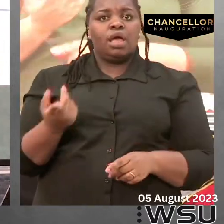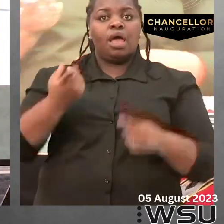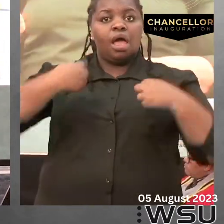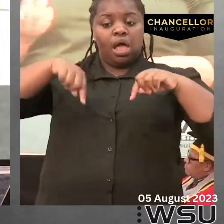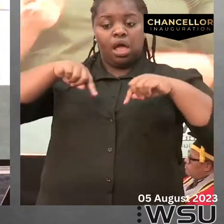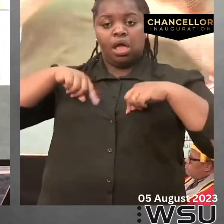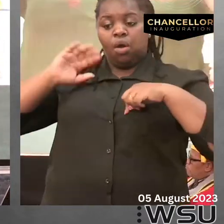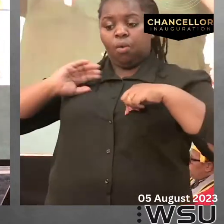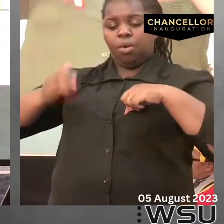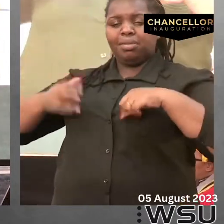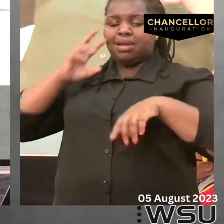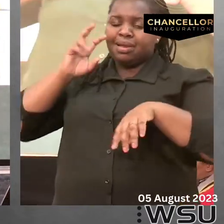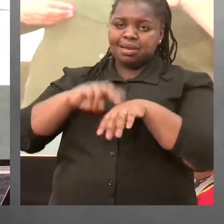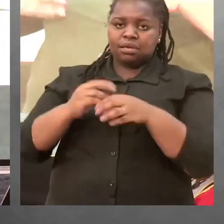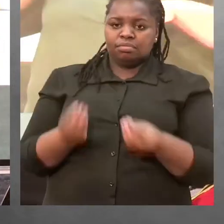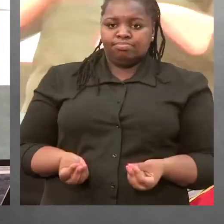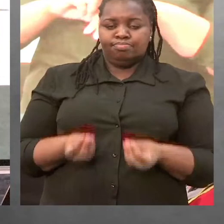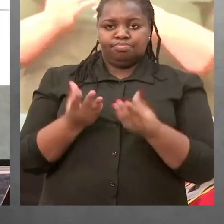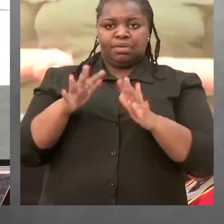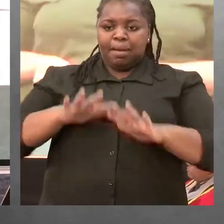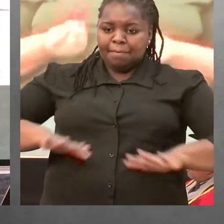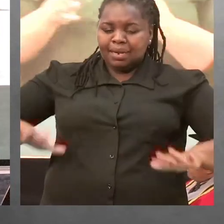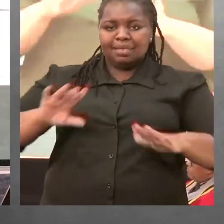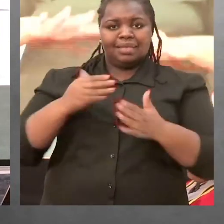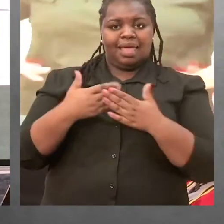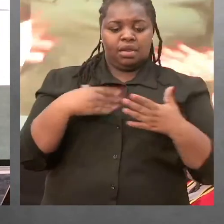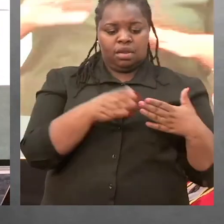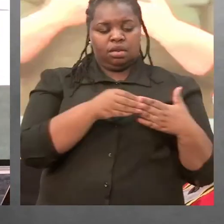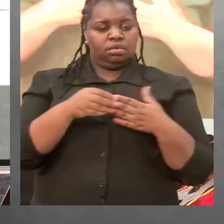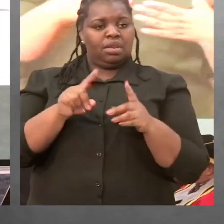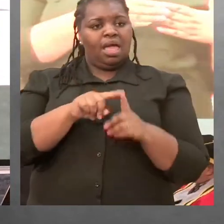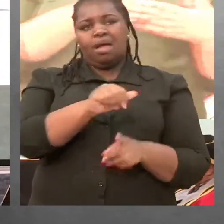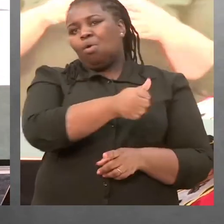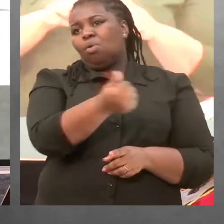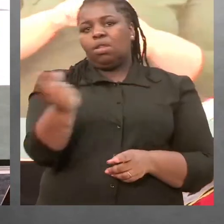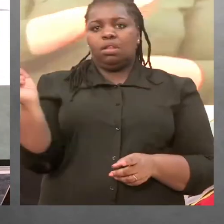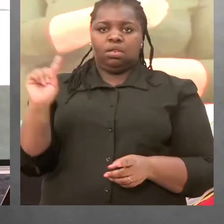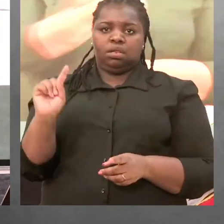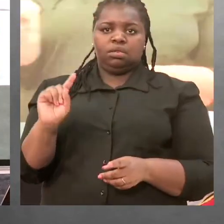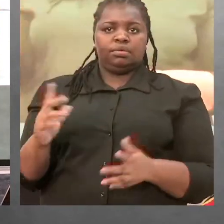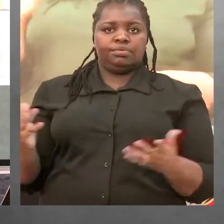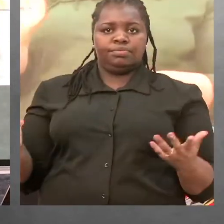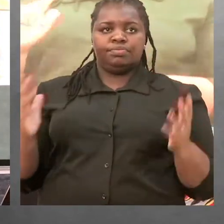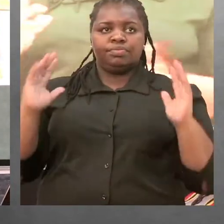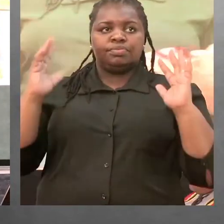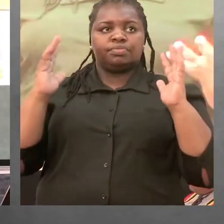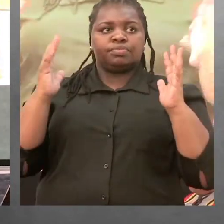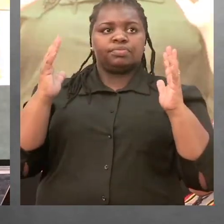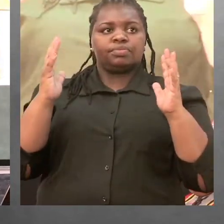Women deserve to be given space to lead like everyone else.